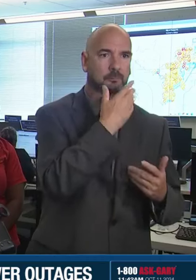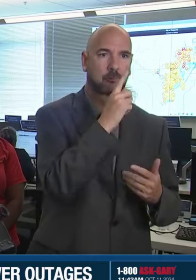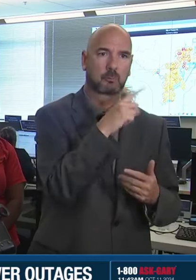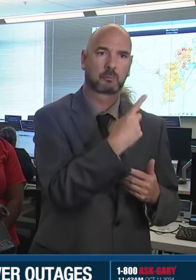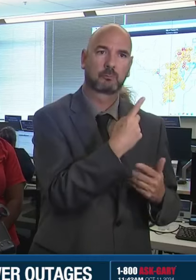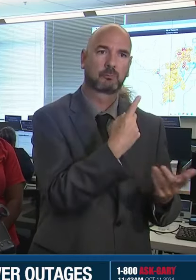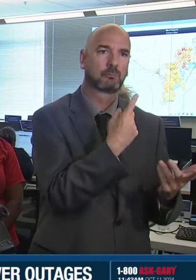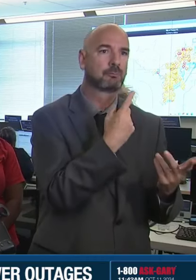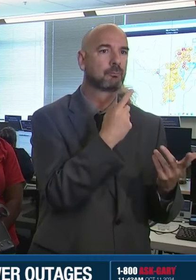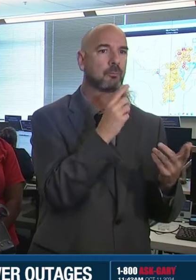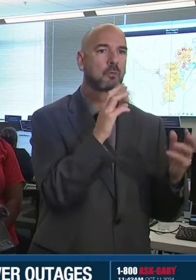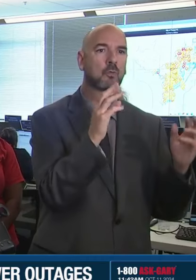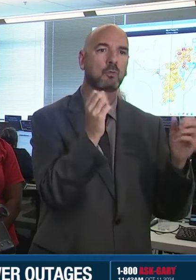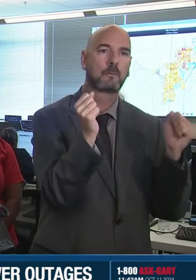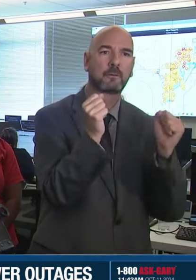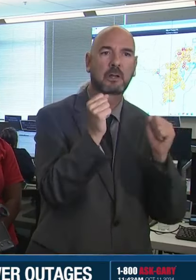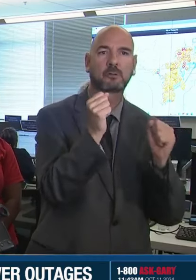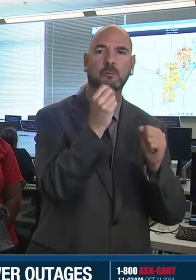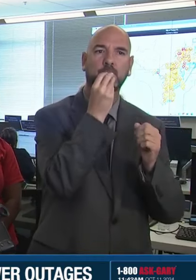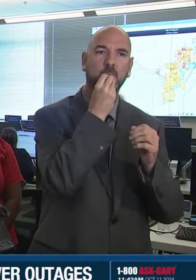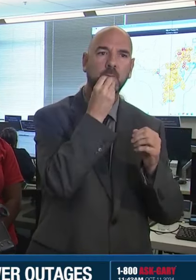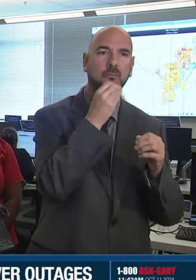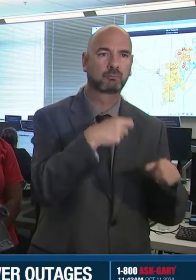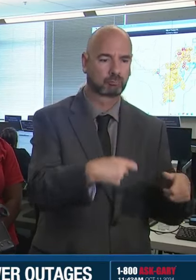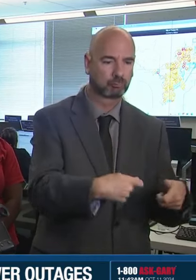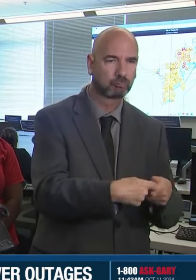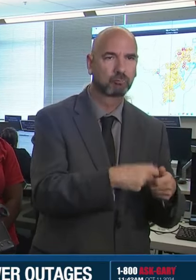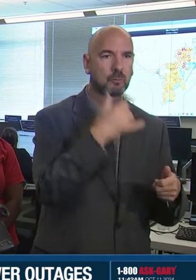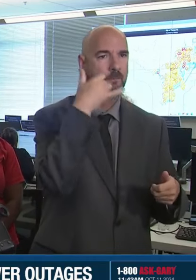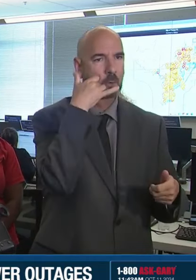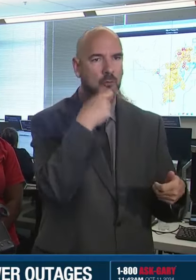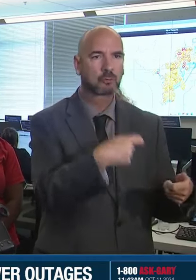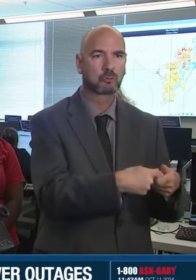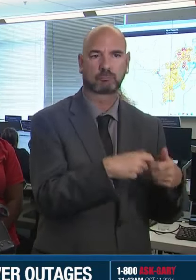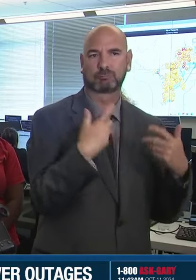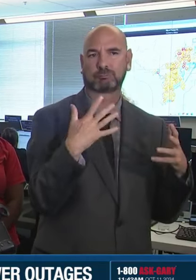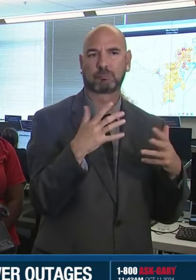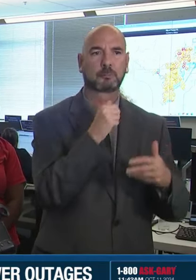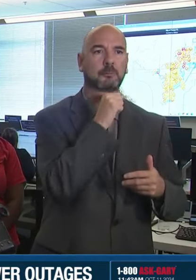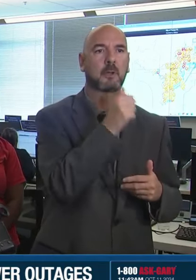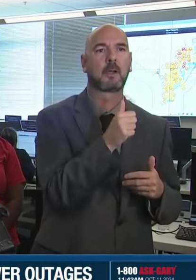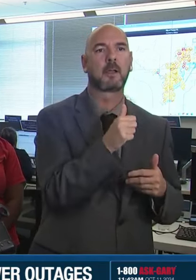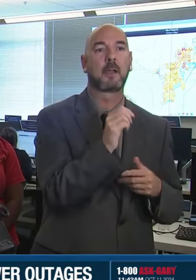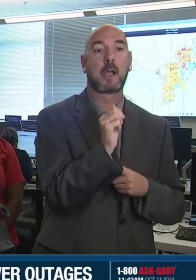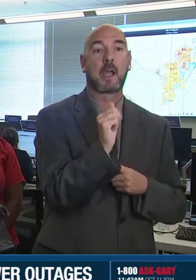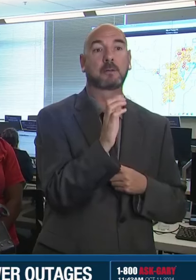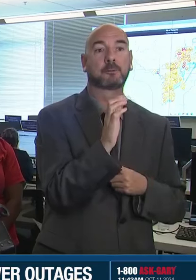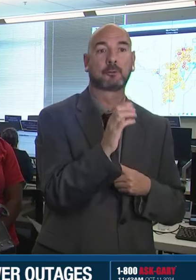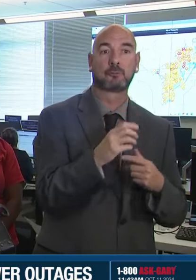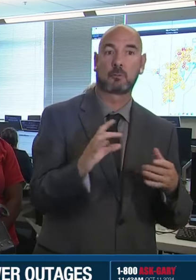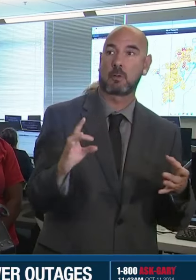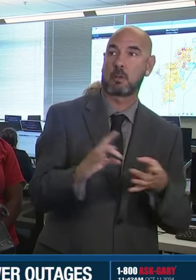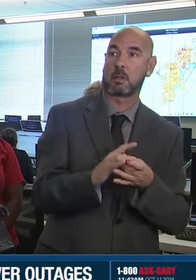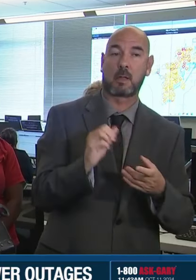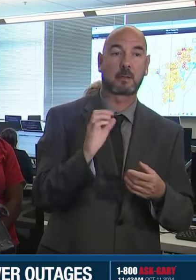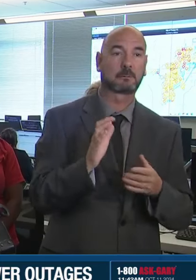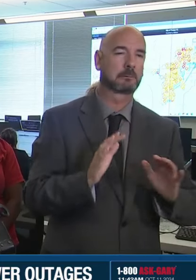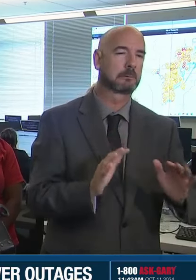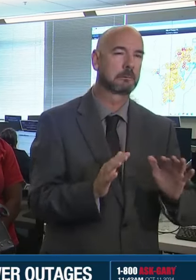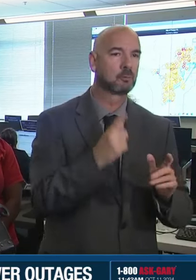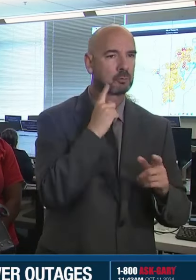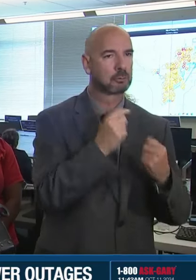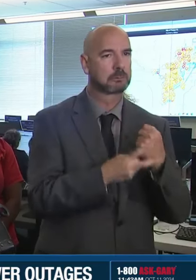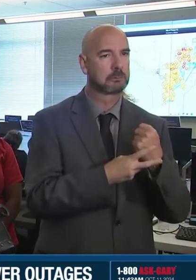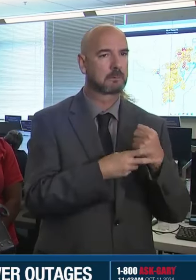we have to charge all of our phones, but you know, we're not going to be running air conditioner and those types of things. So hopefully we can conserve on some